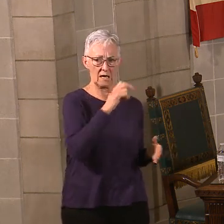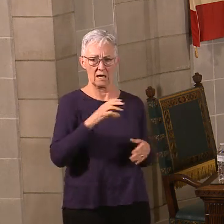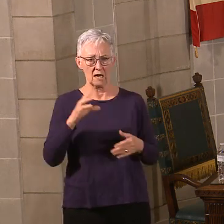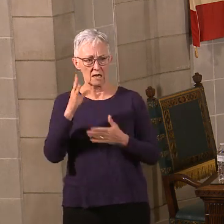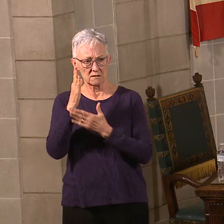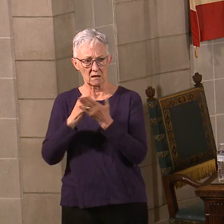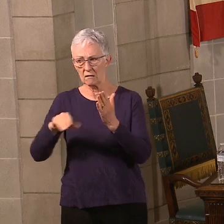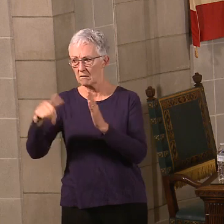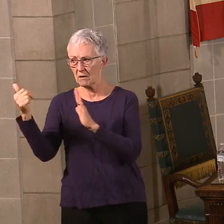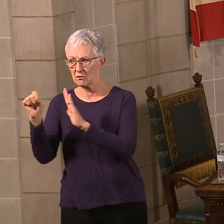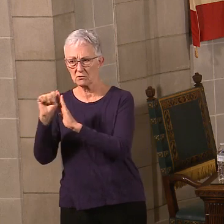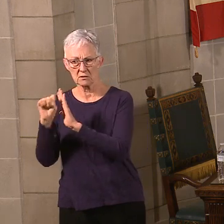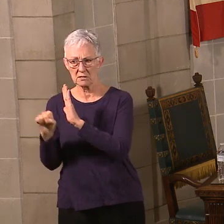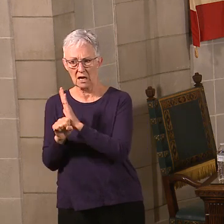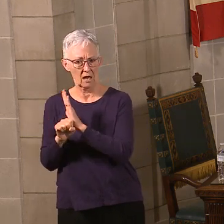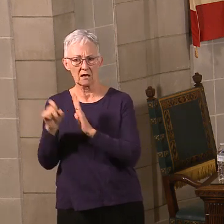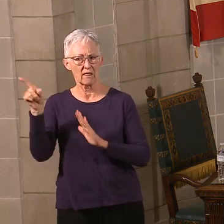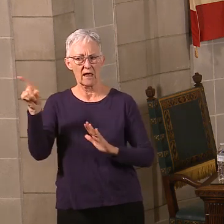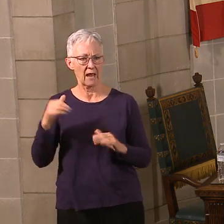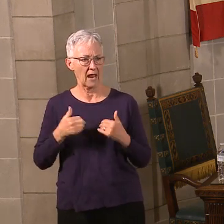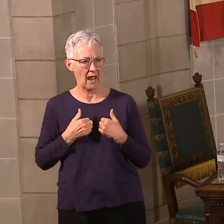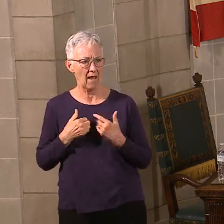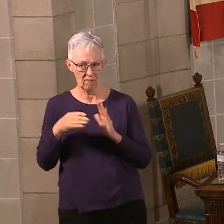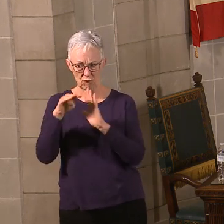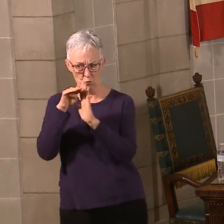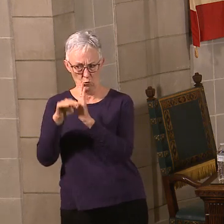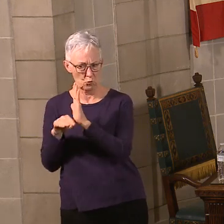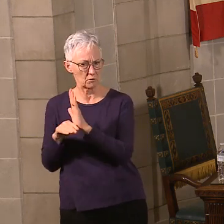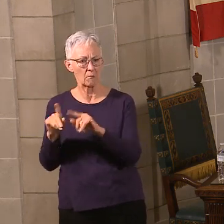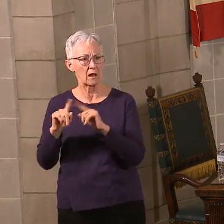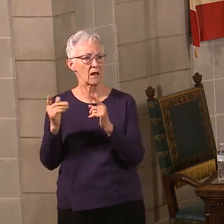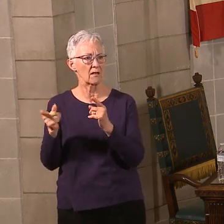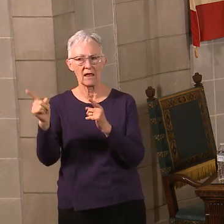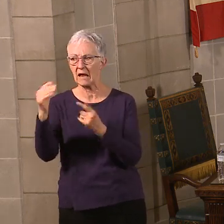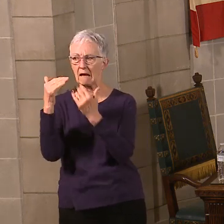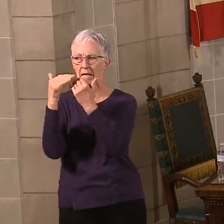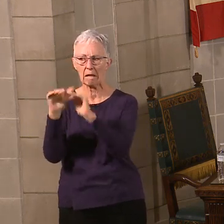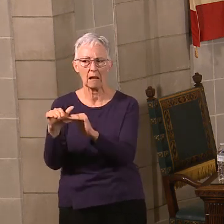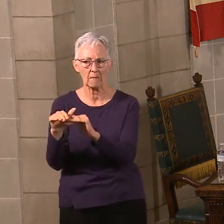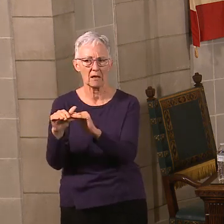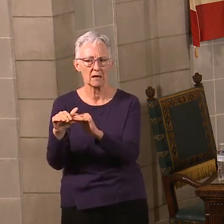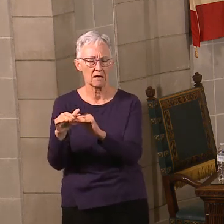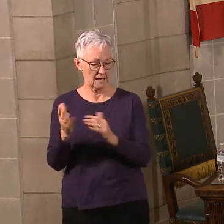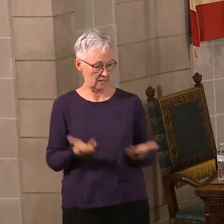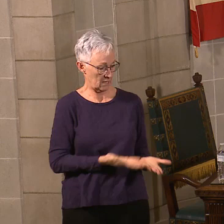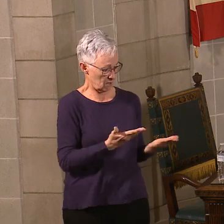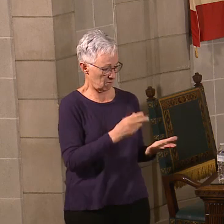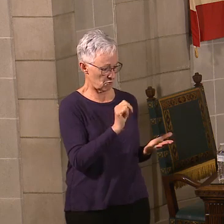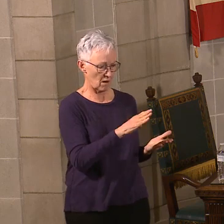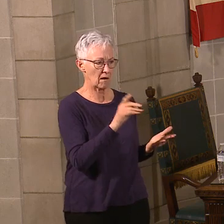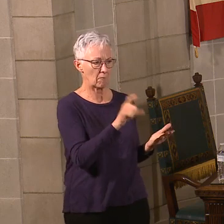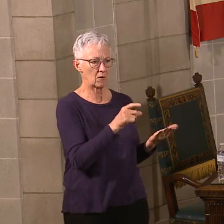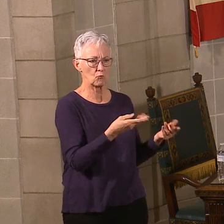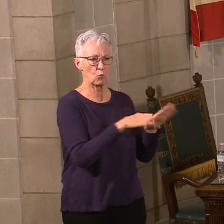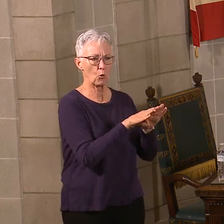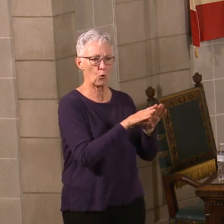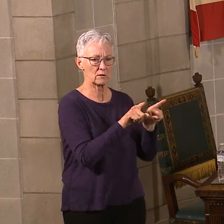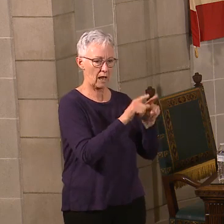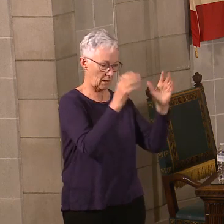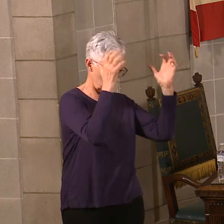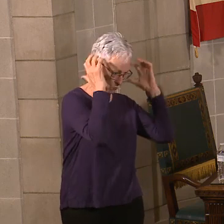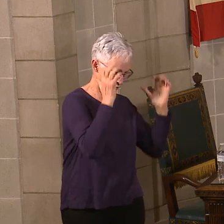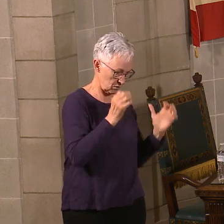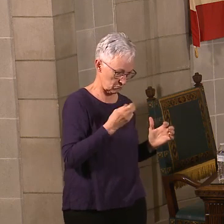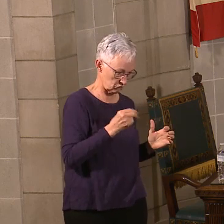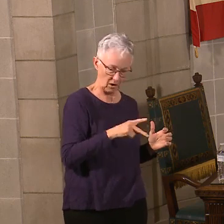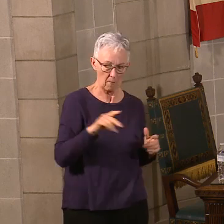salons as part of their shelter-in-place order or whatever. So you can see that, but there are some differences, and in some cases,